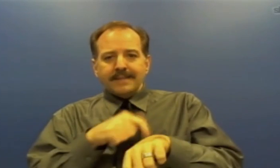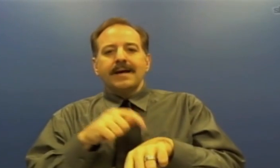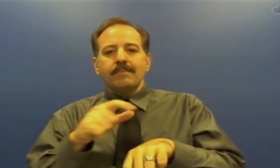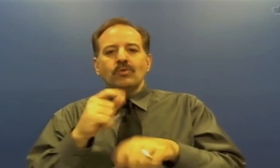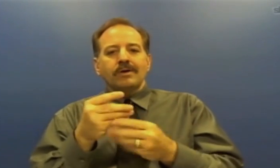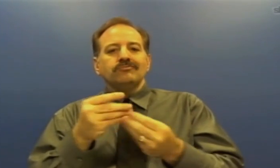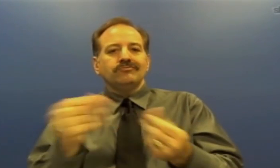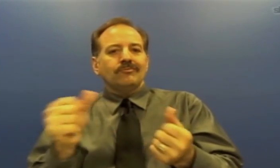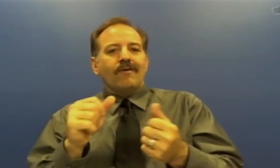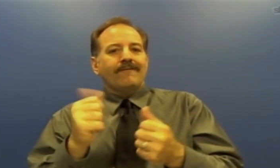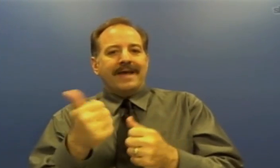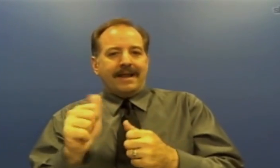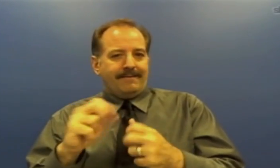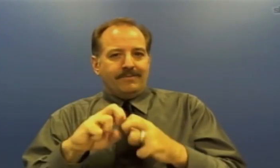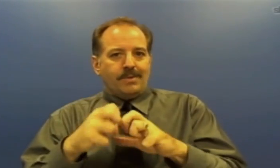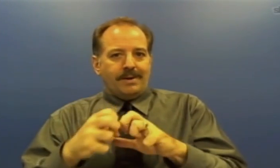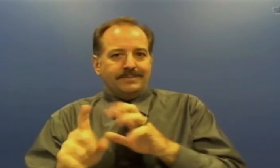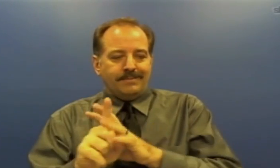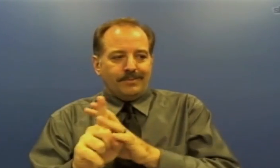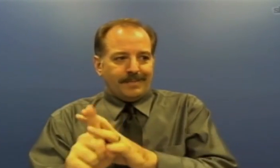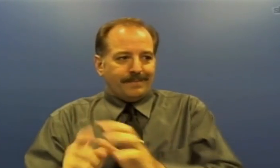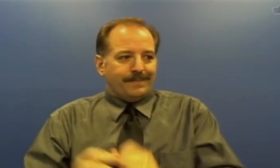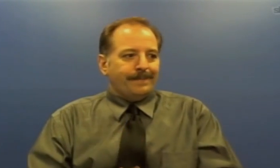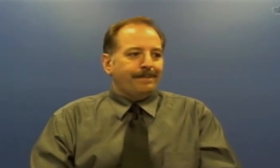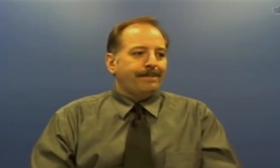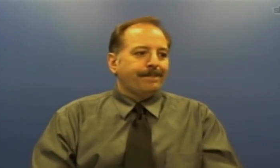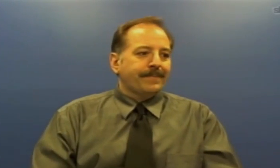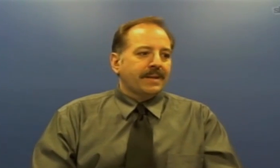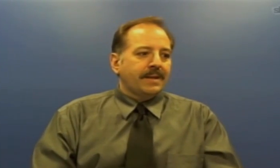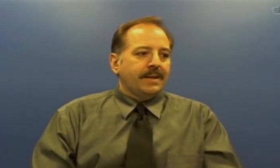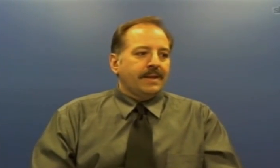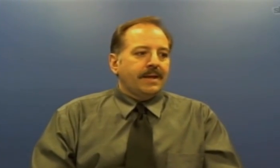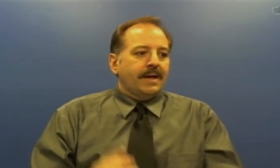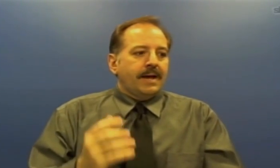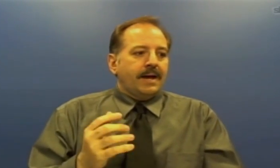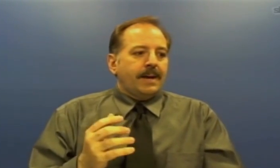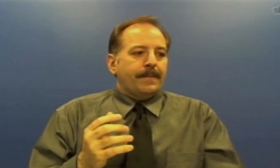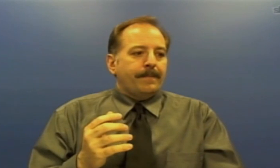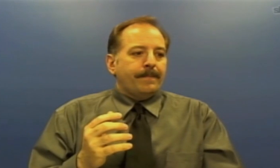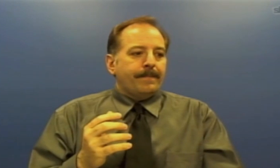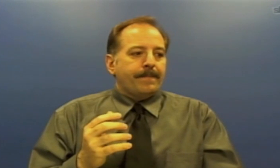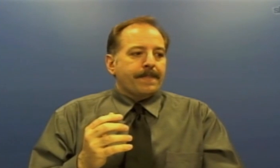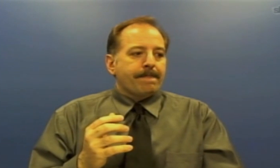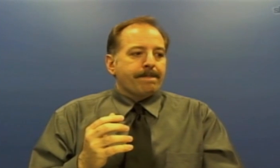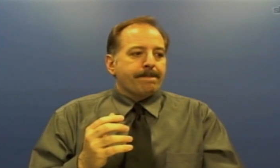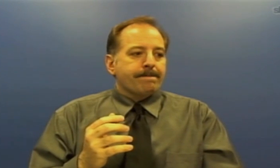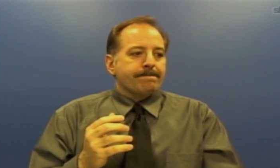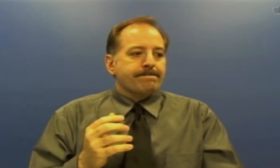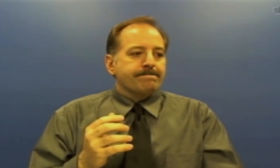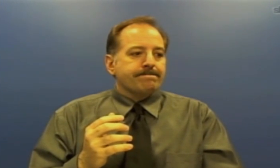as the system is well developed and in place ahead of time, you can predict the problems and resolve them before any issues really